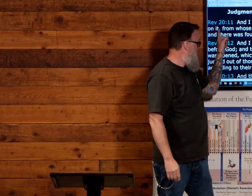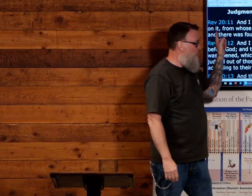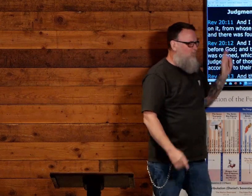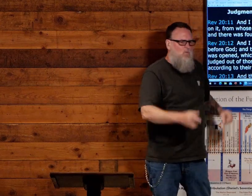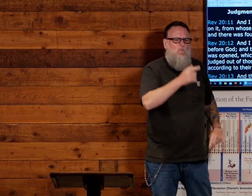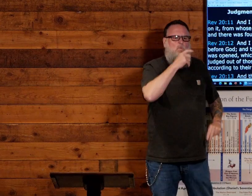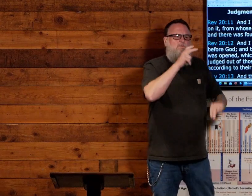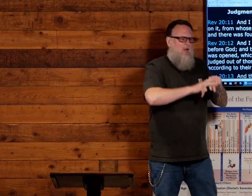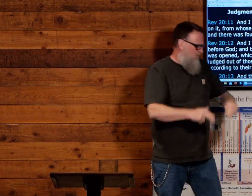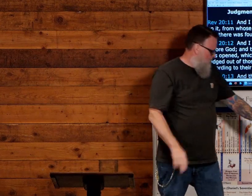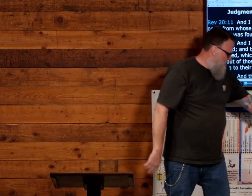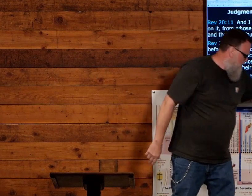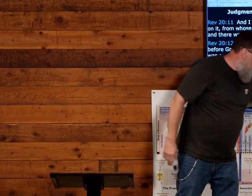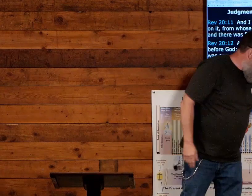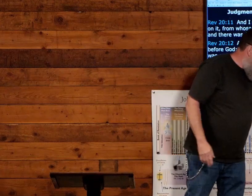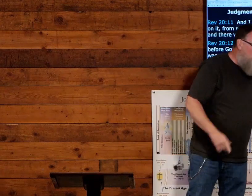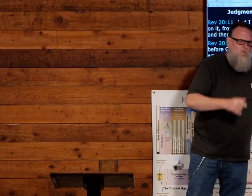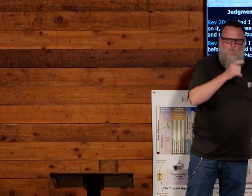And him that sat on it,